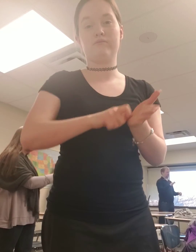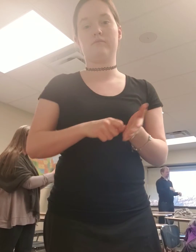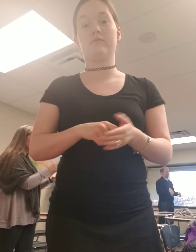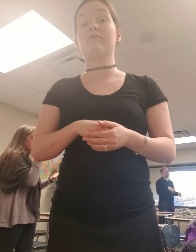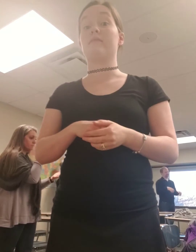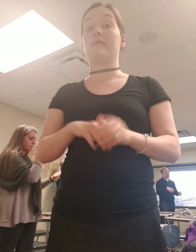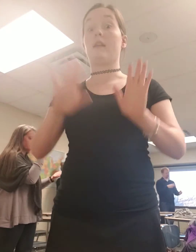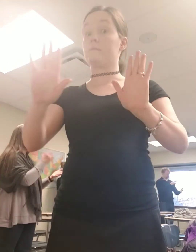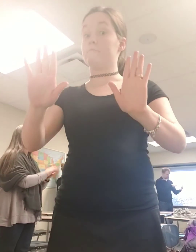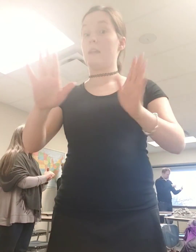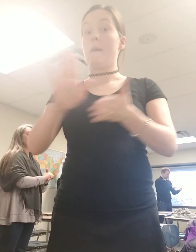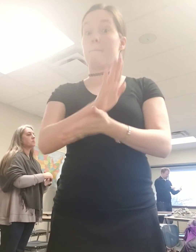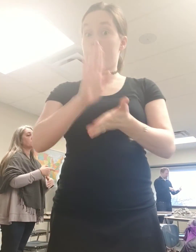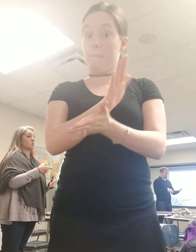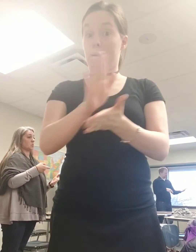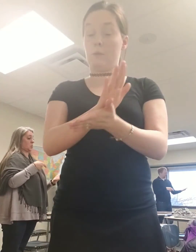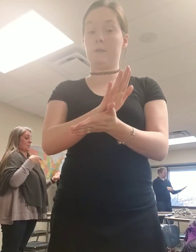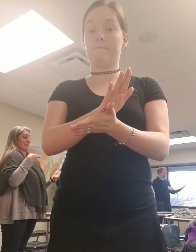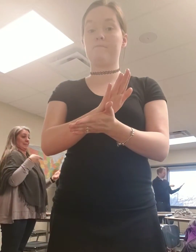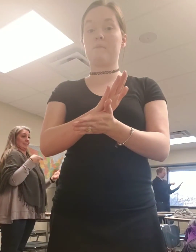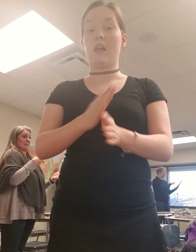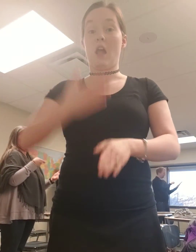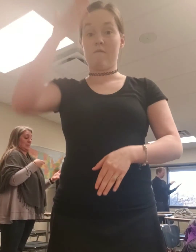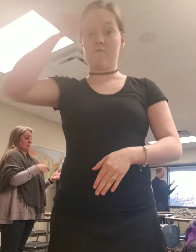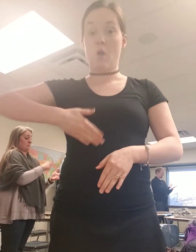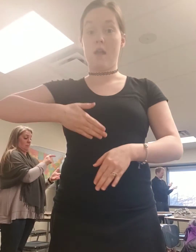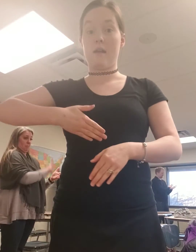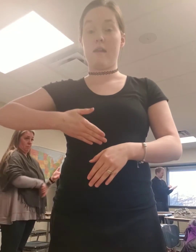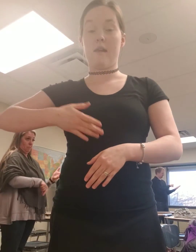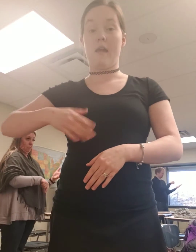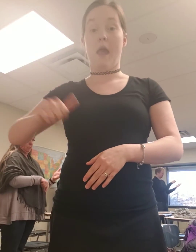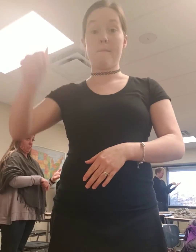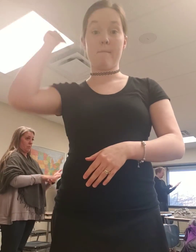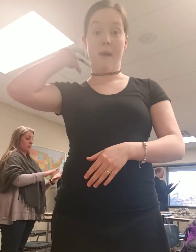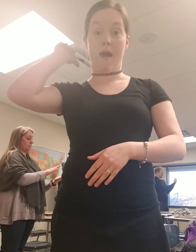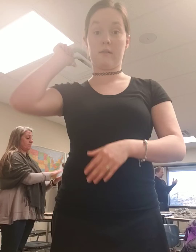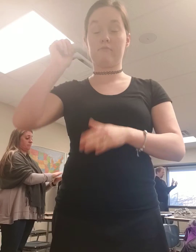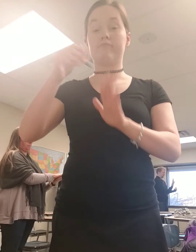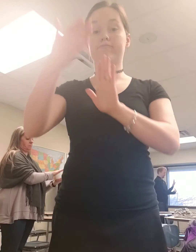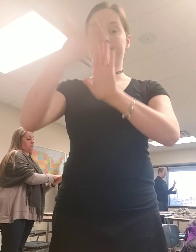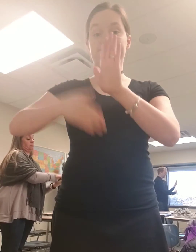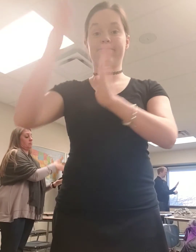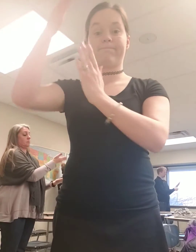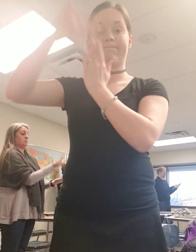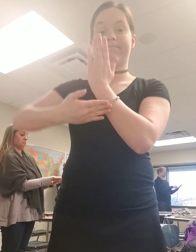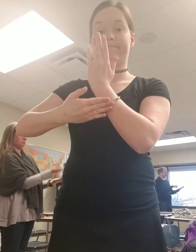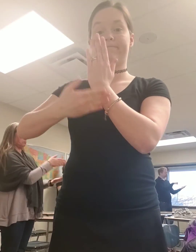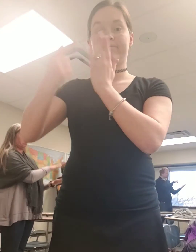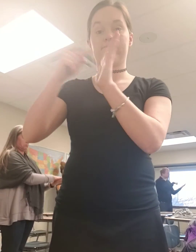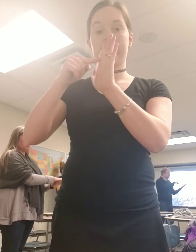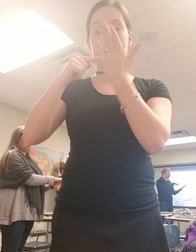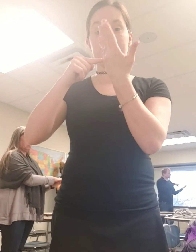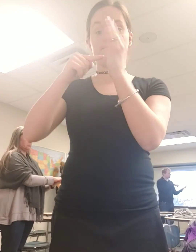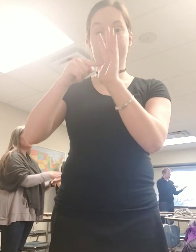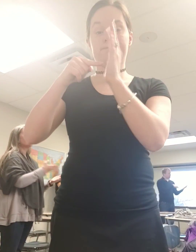back, okay? I want you to do a close read on this piece of text right now. Okay? You have any questions?